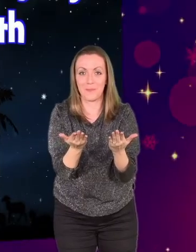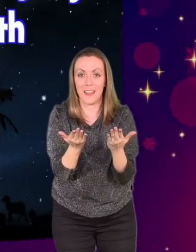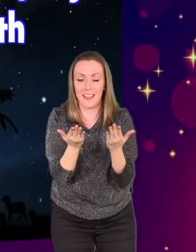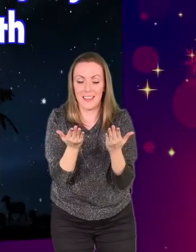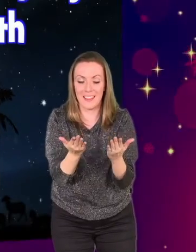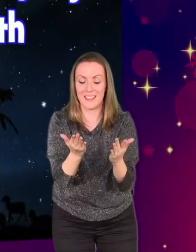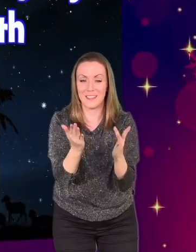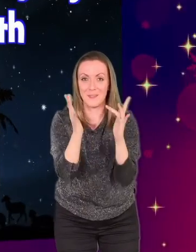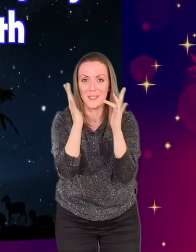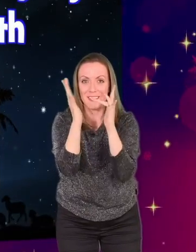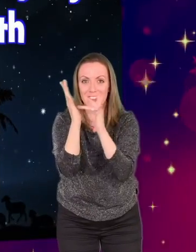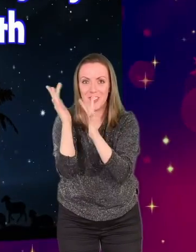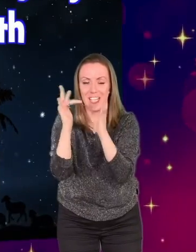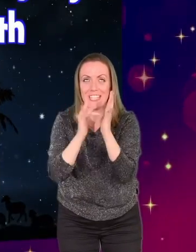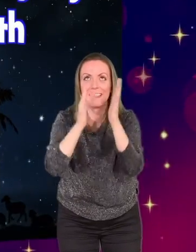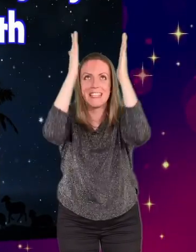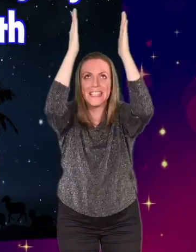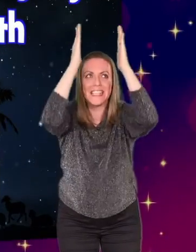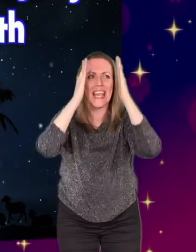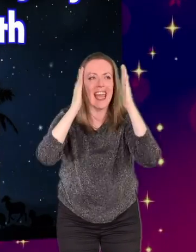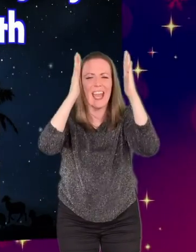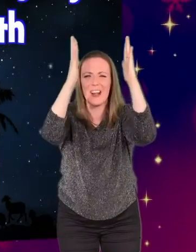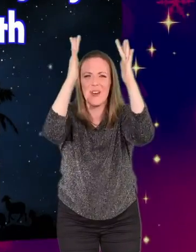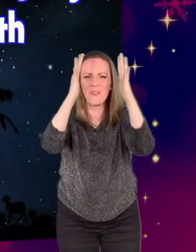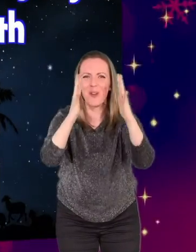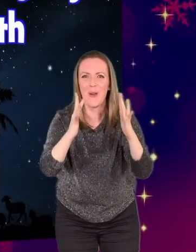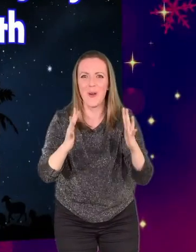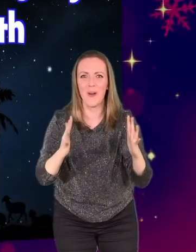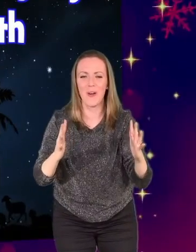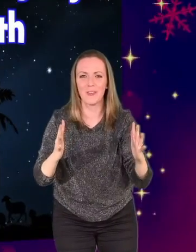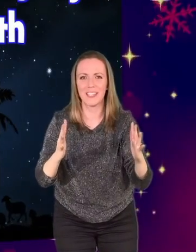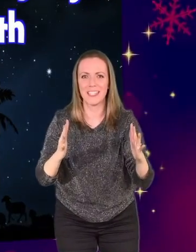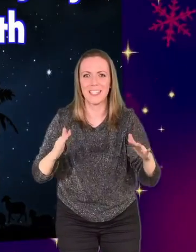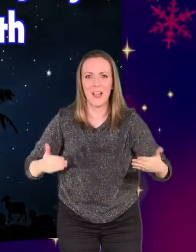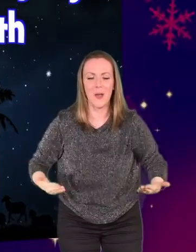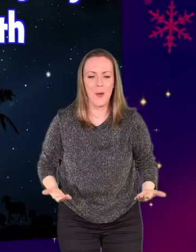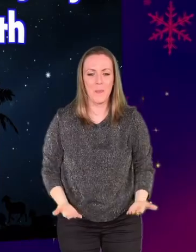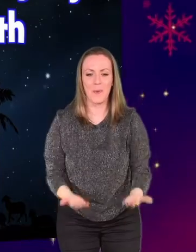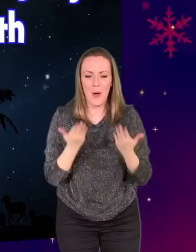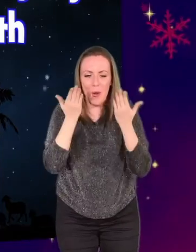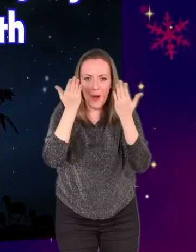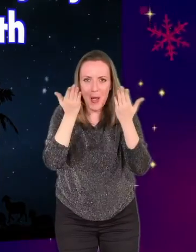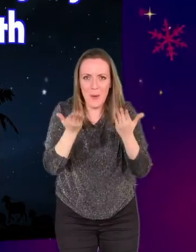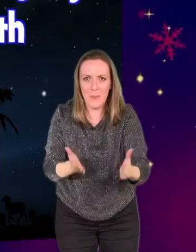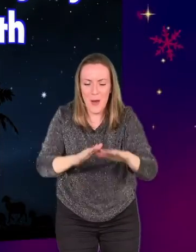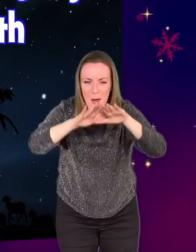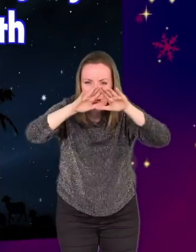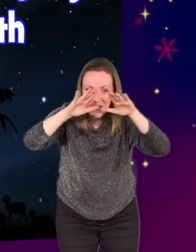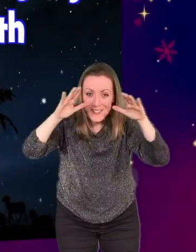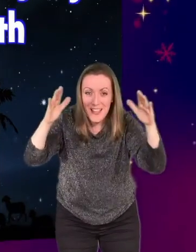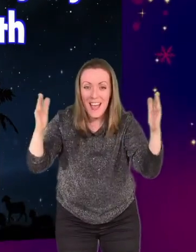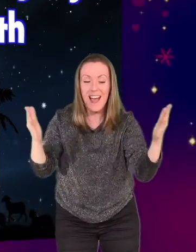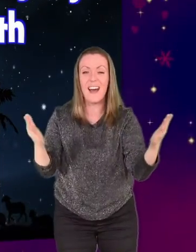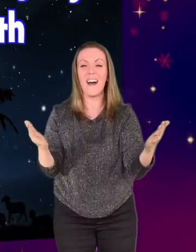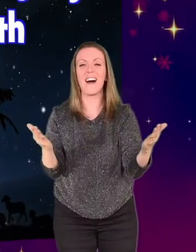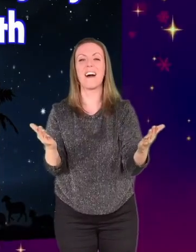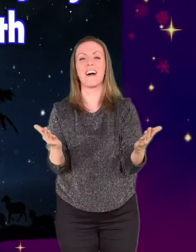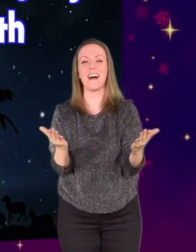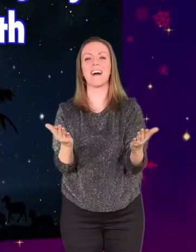This was Jesus, King of glory Born upon this